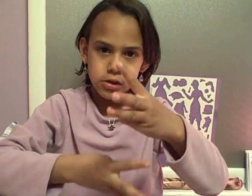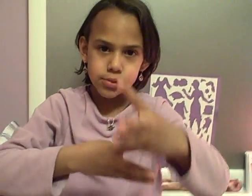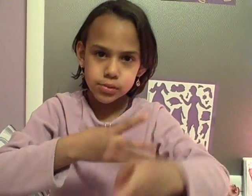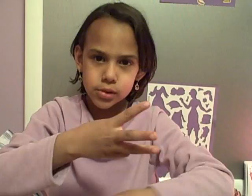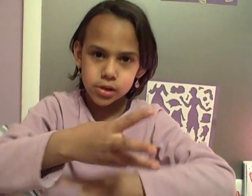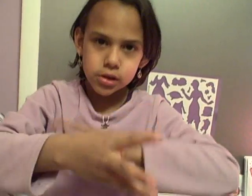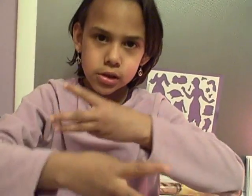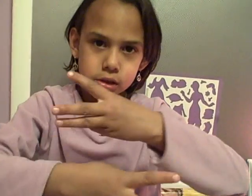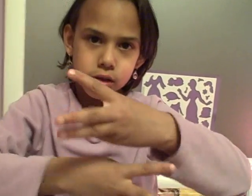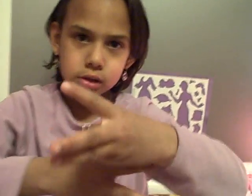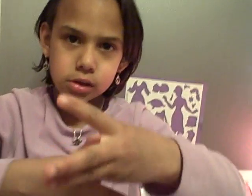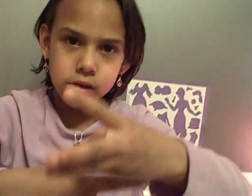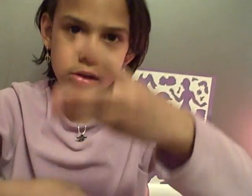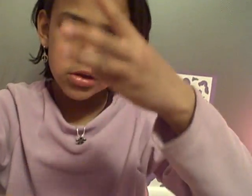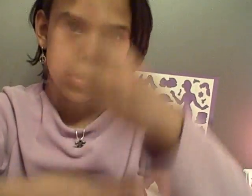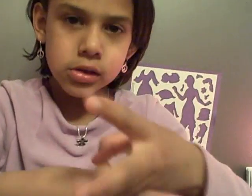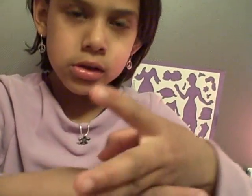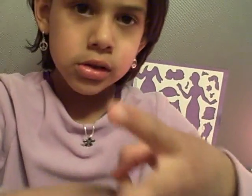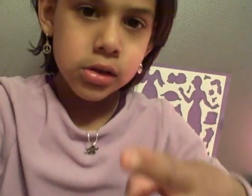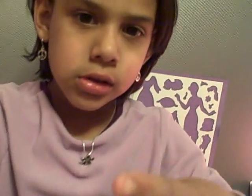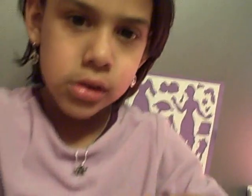wonderful world.